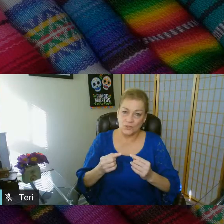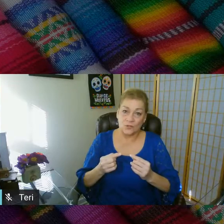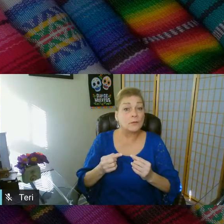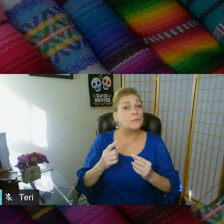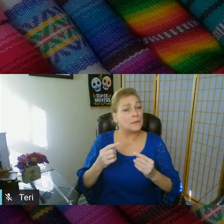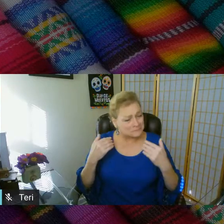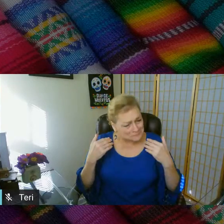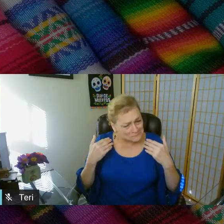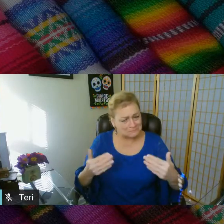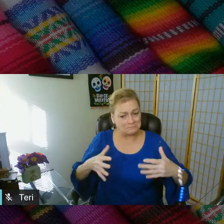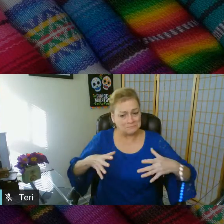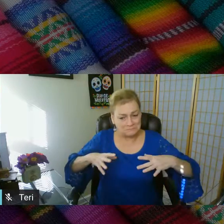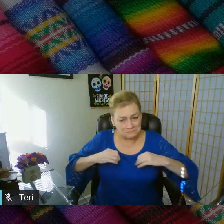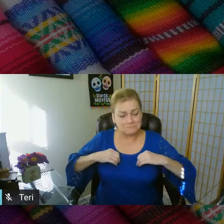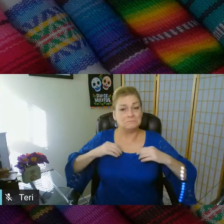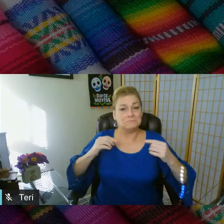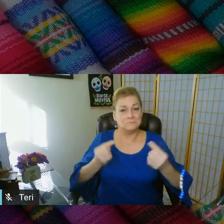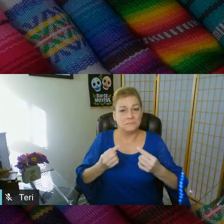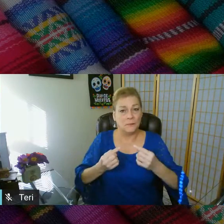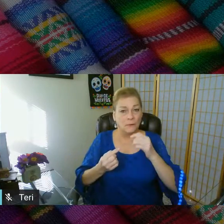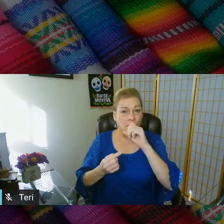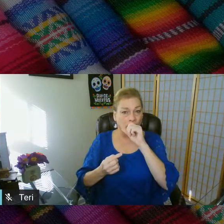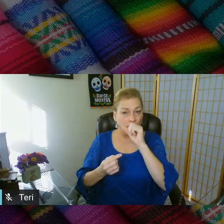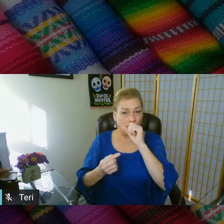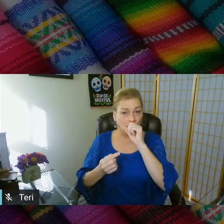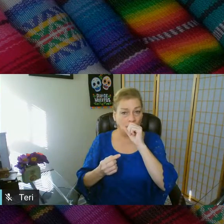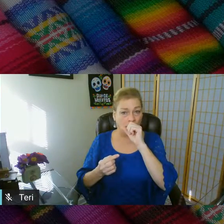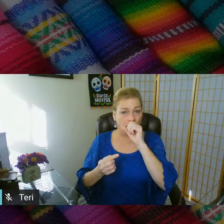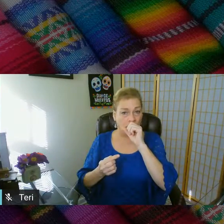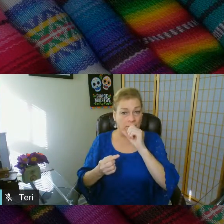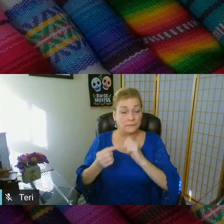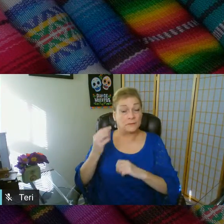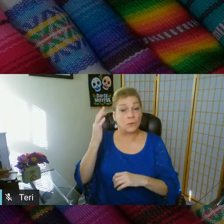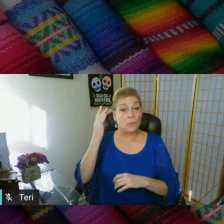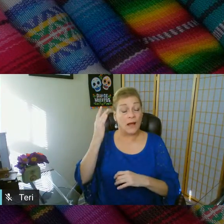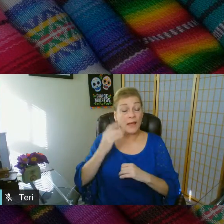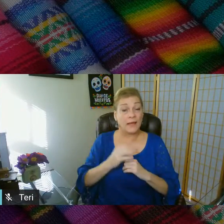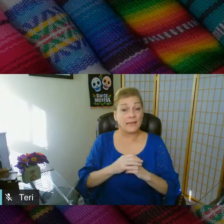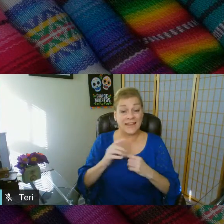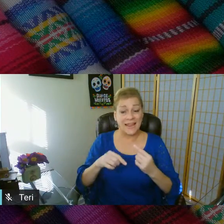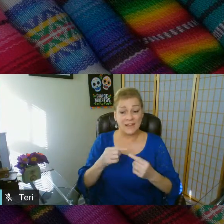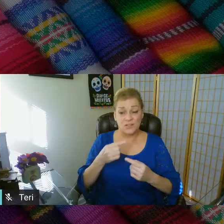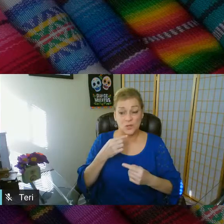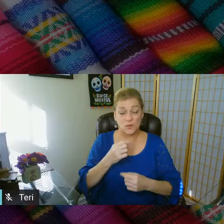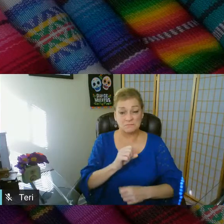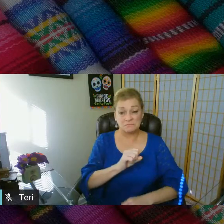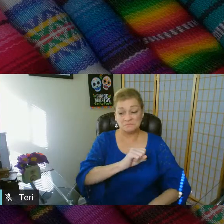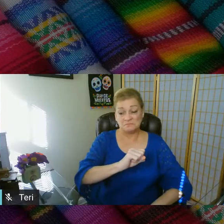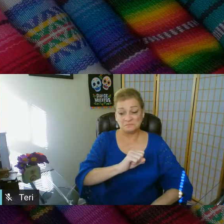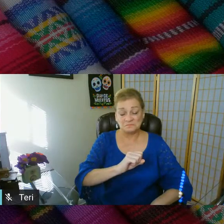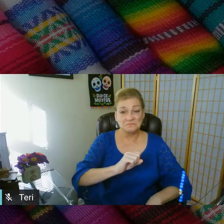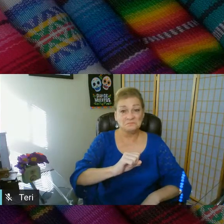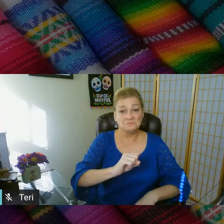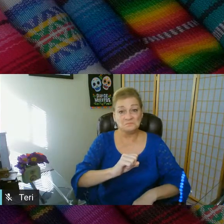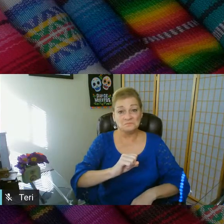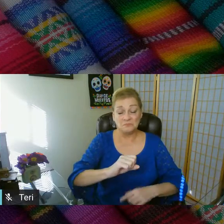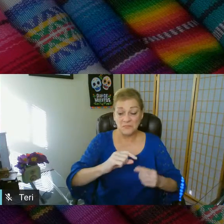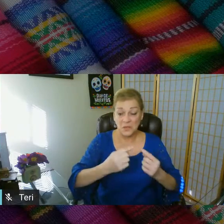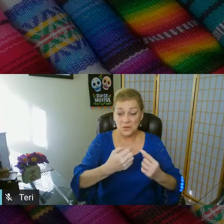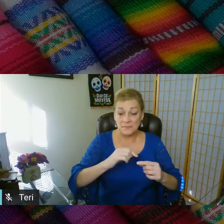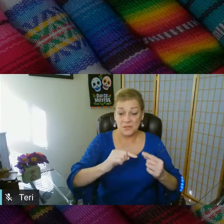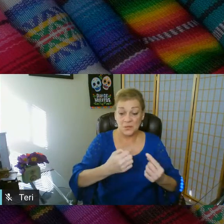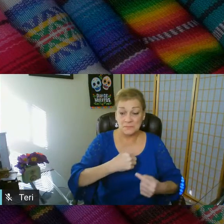That the holding of the grudge becomes a pain in our own body in this moment, in this life, and that we have the opportunity